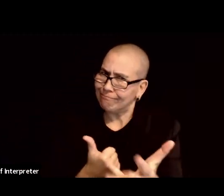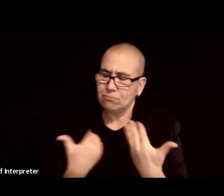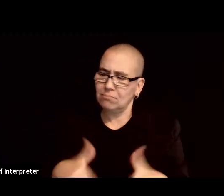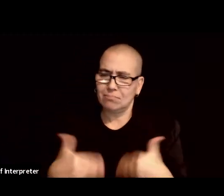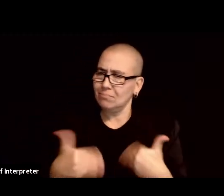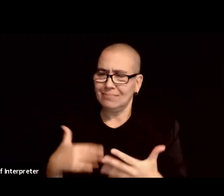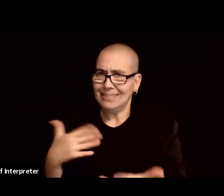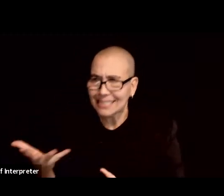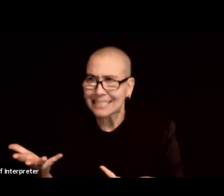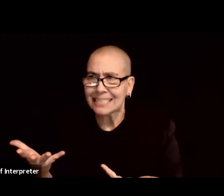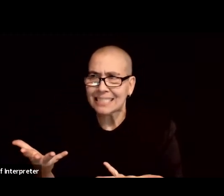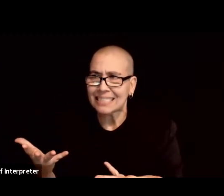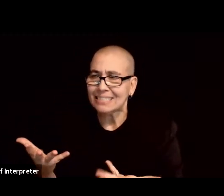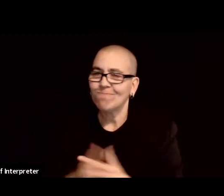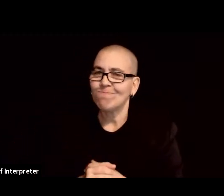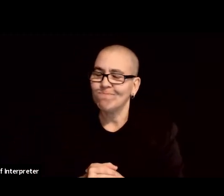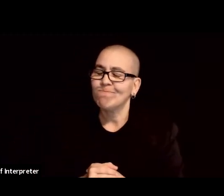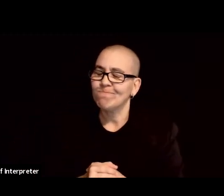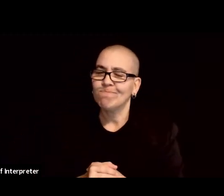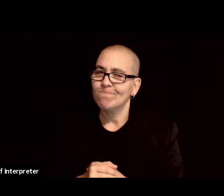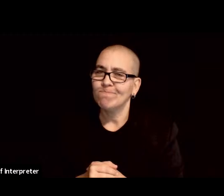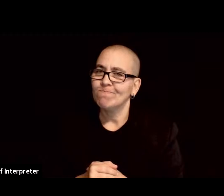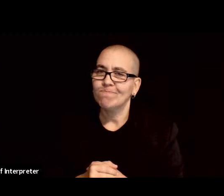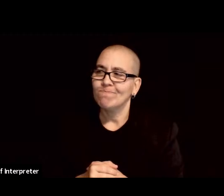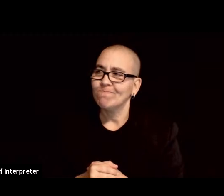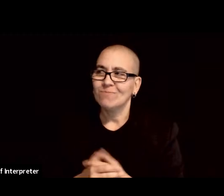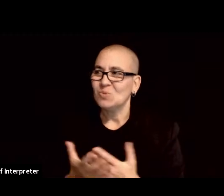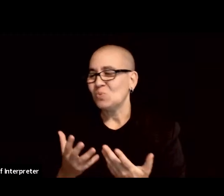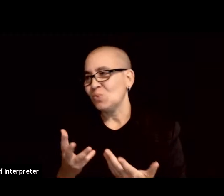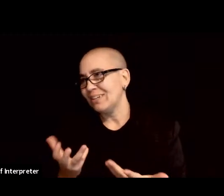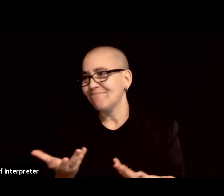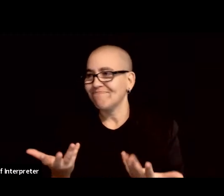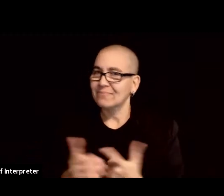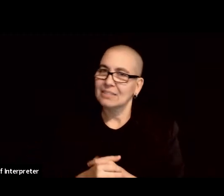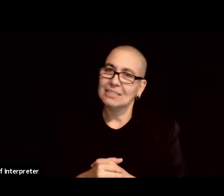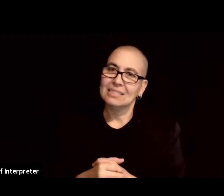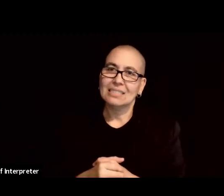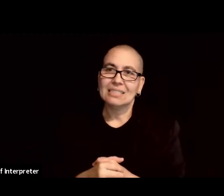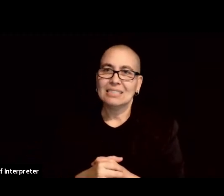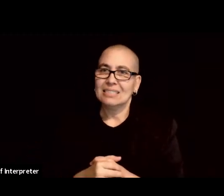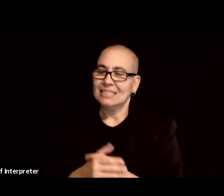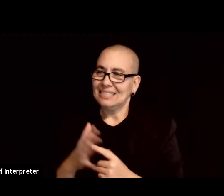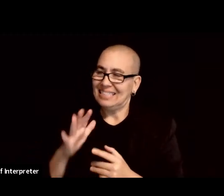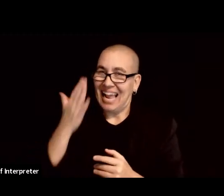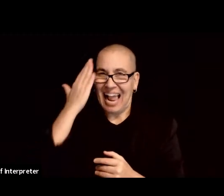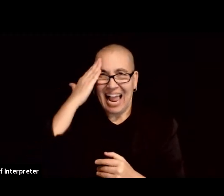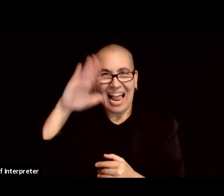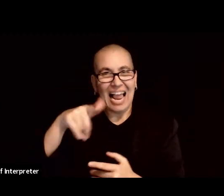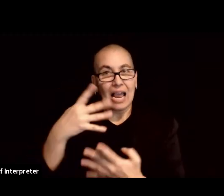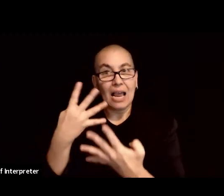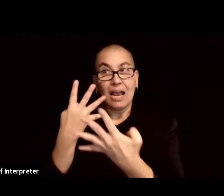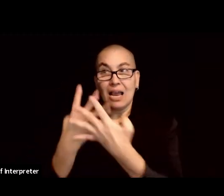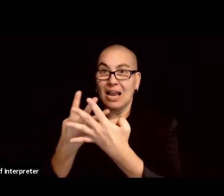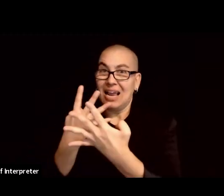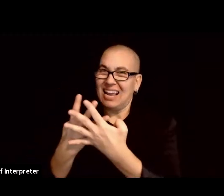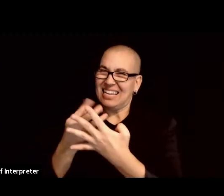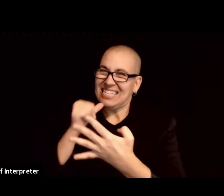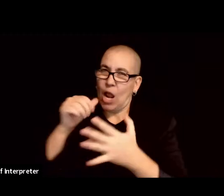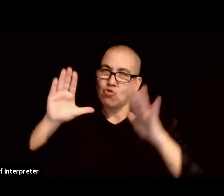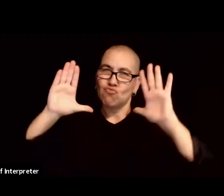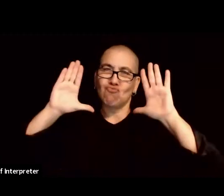well to the kind of separation practices that are optimal. But Chris, I'll let you speak to some of the data.